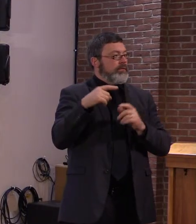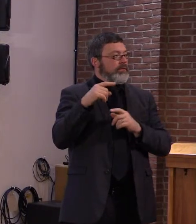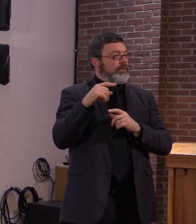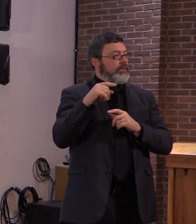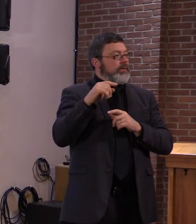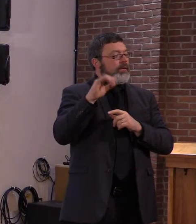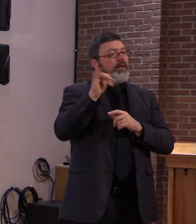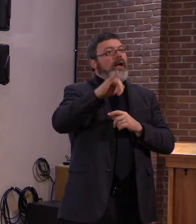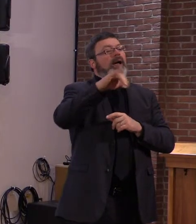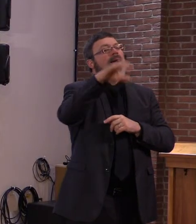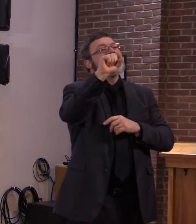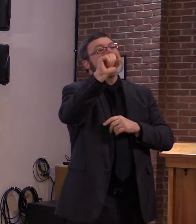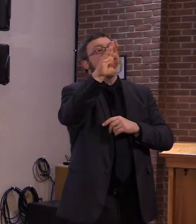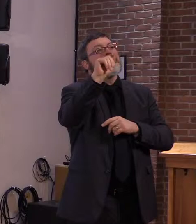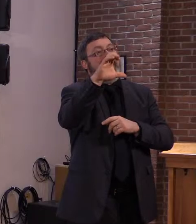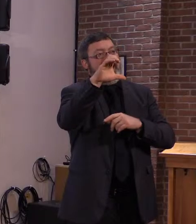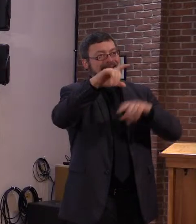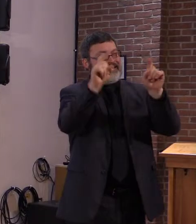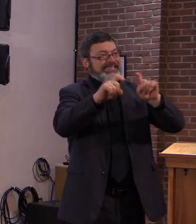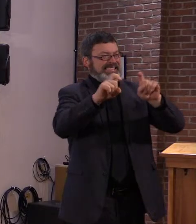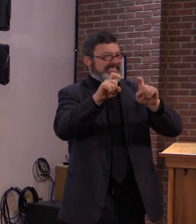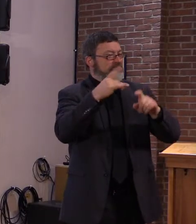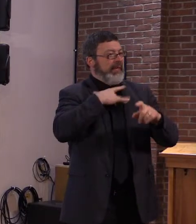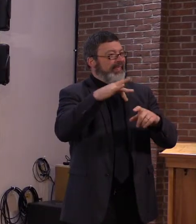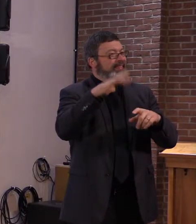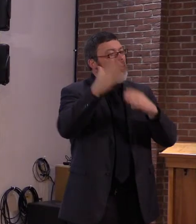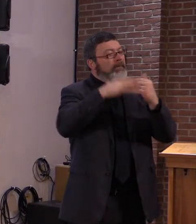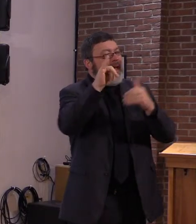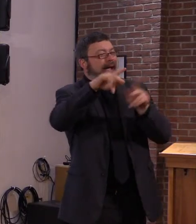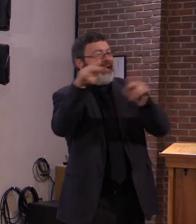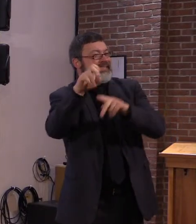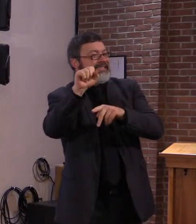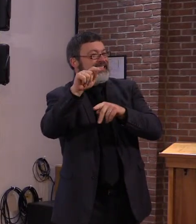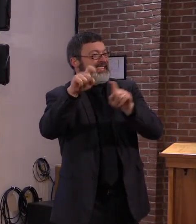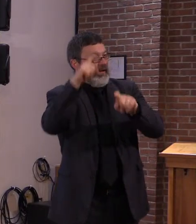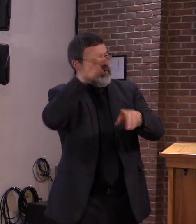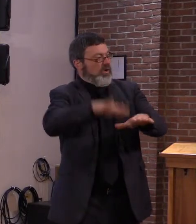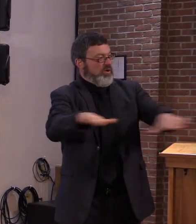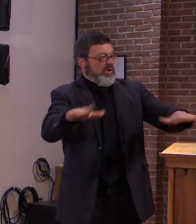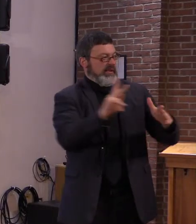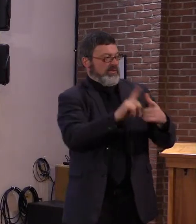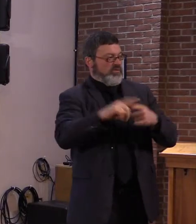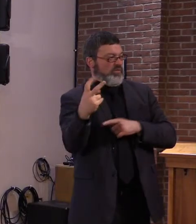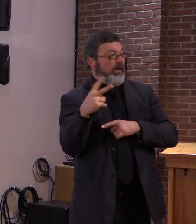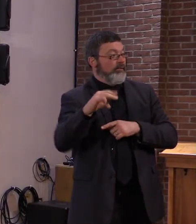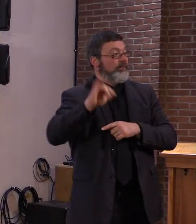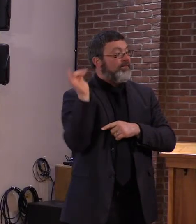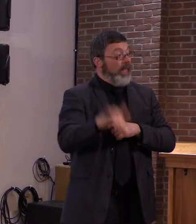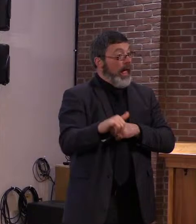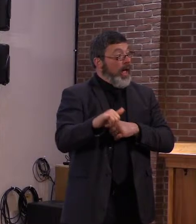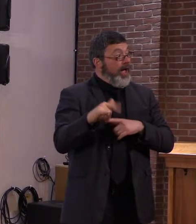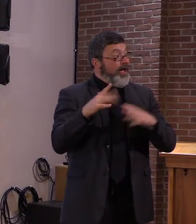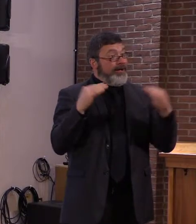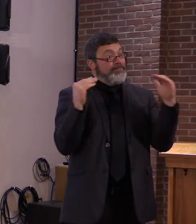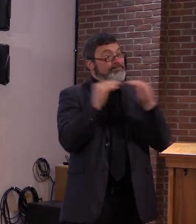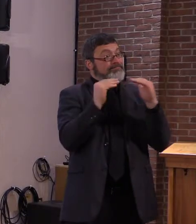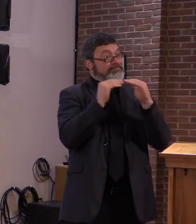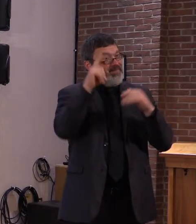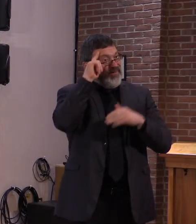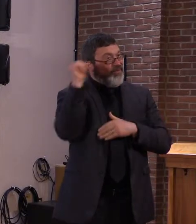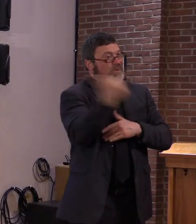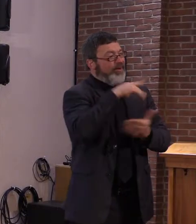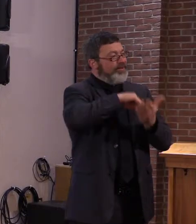up in Barrie, I remember my parents would pile us 3 boys into the family truckster. You probably